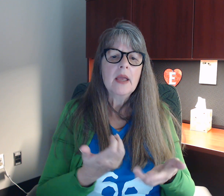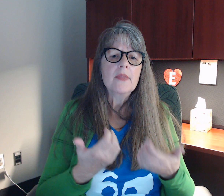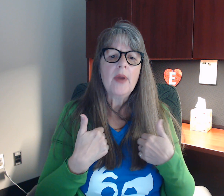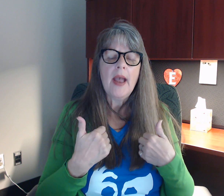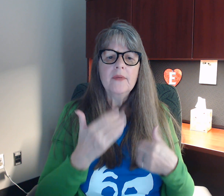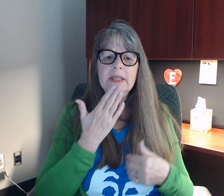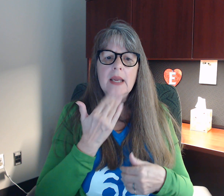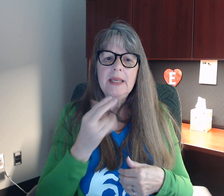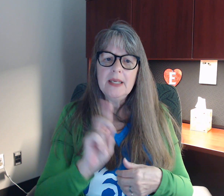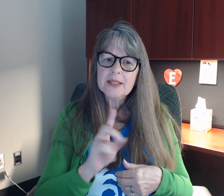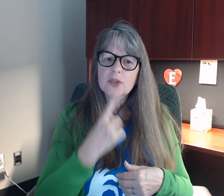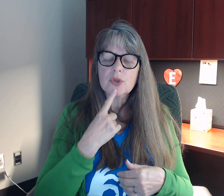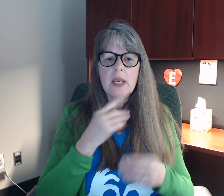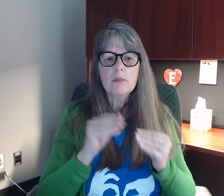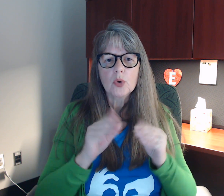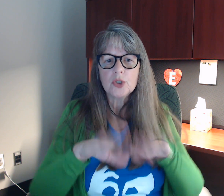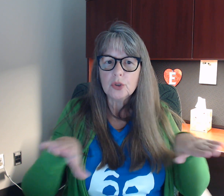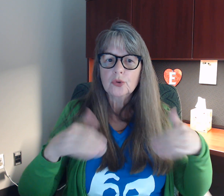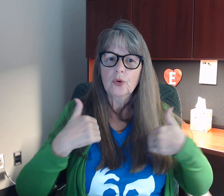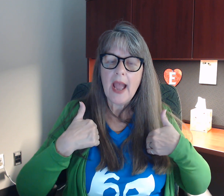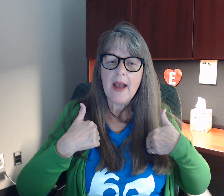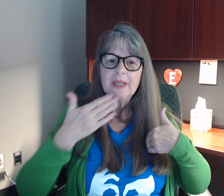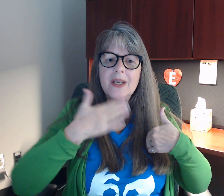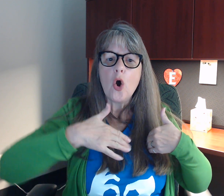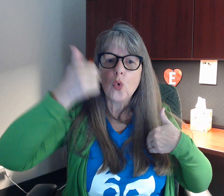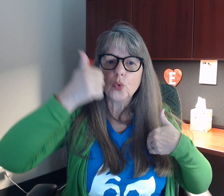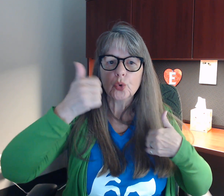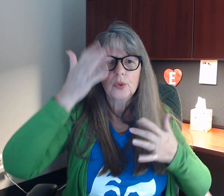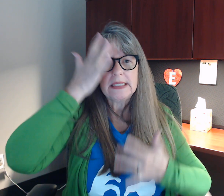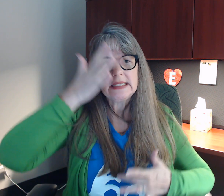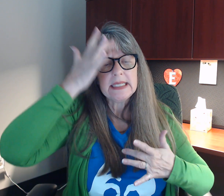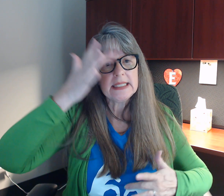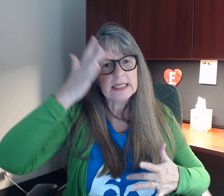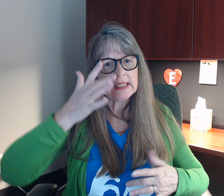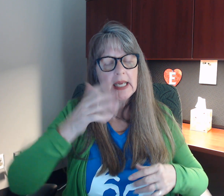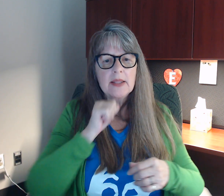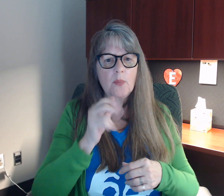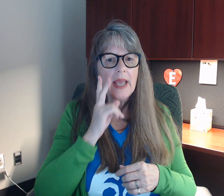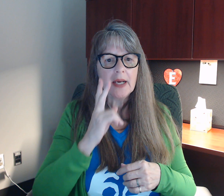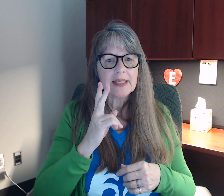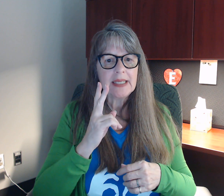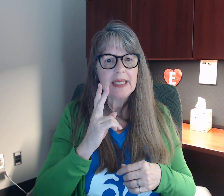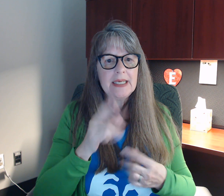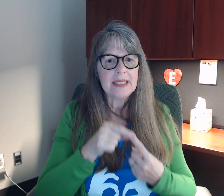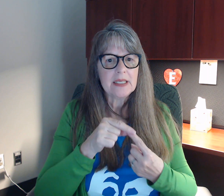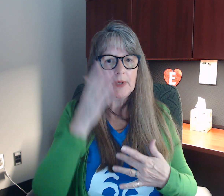they're having diabetes, and they're saying more children are having older diseases that we had not seen except